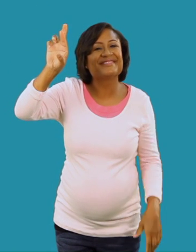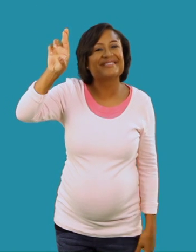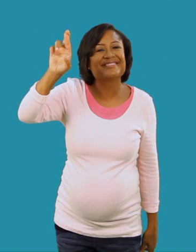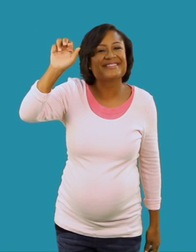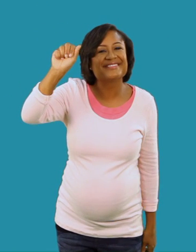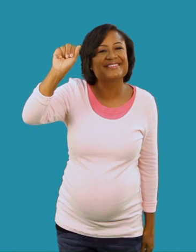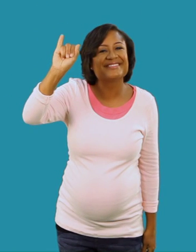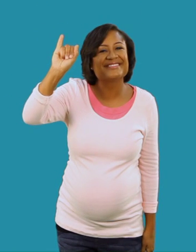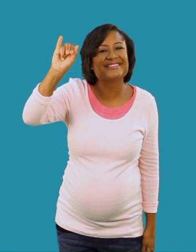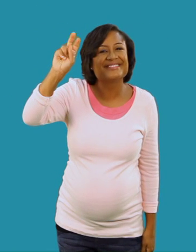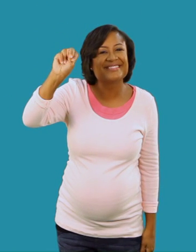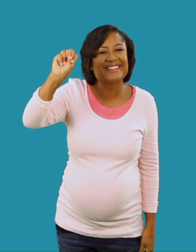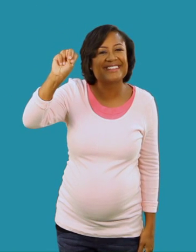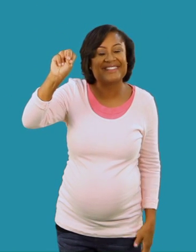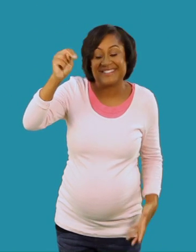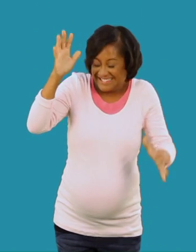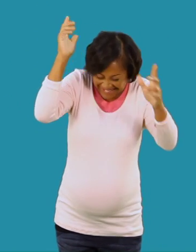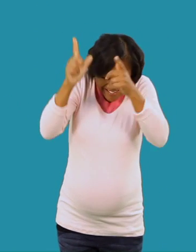they run for cover.